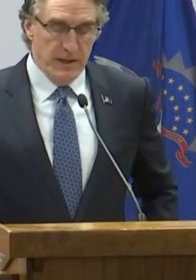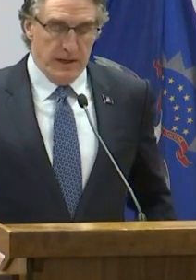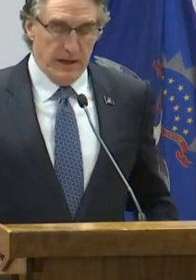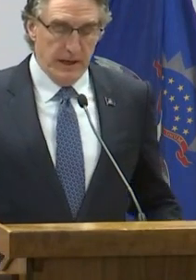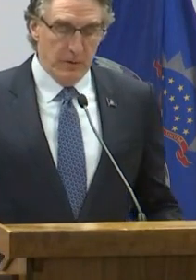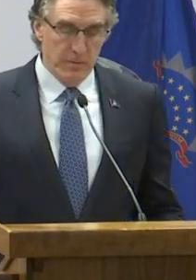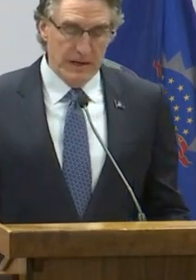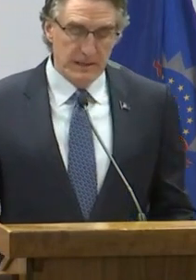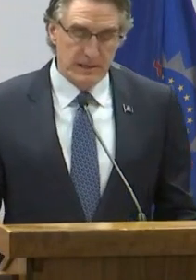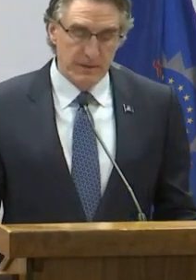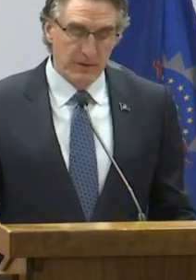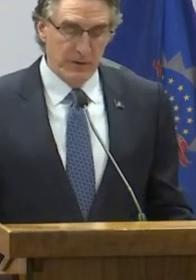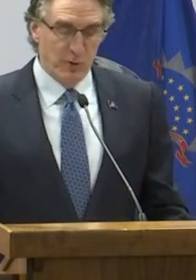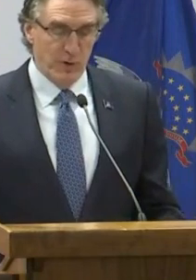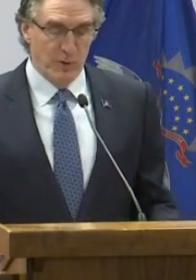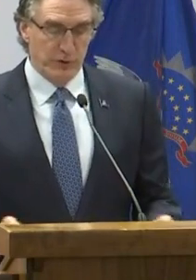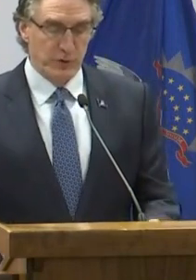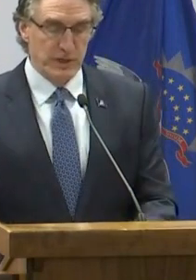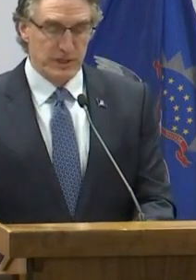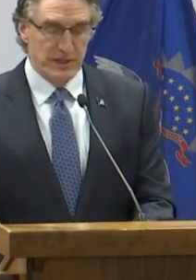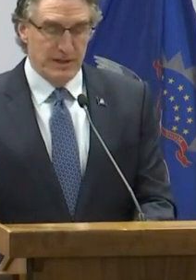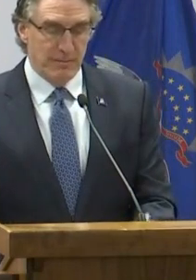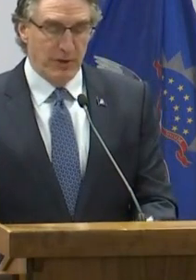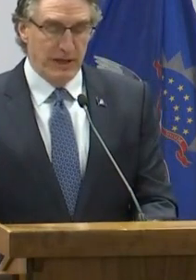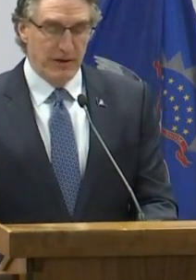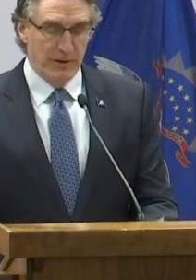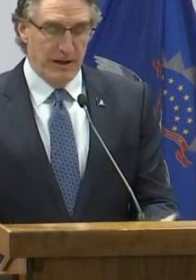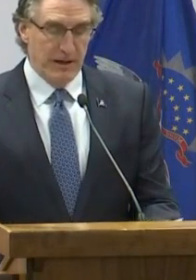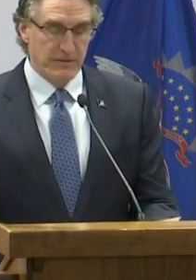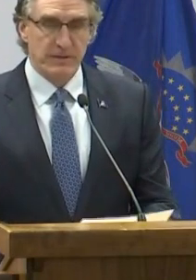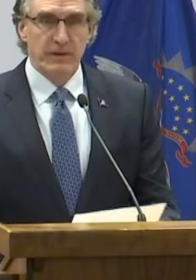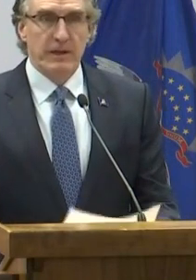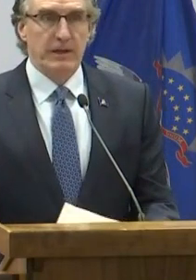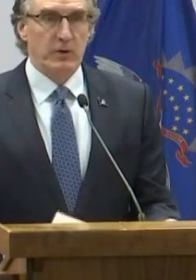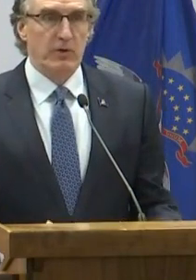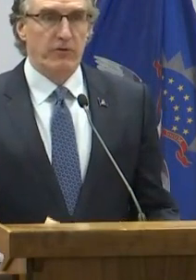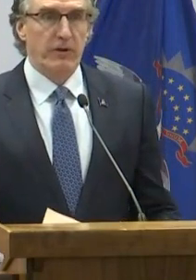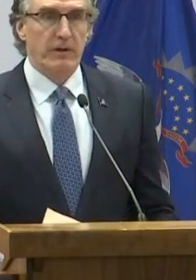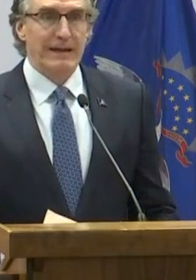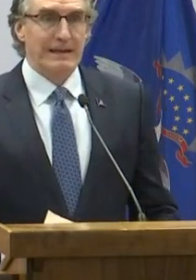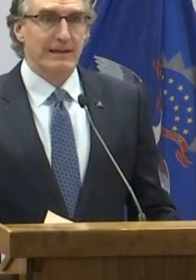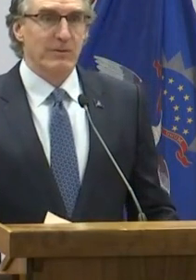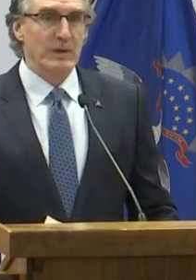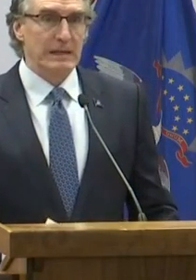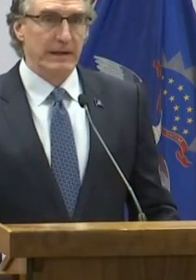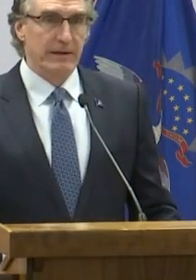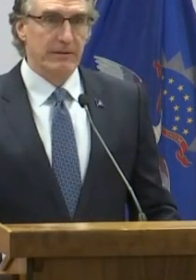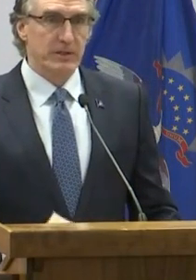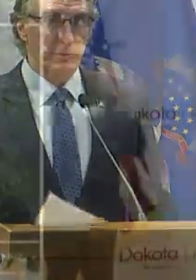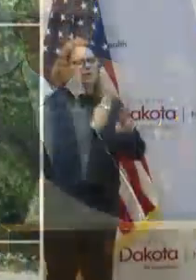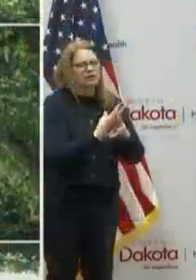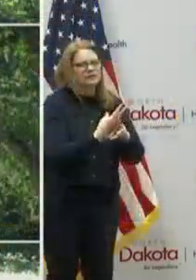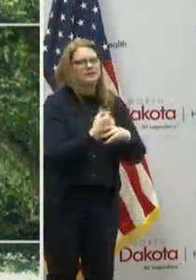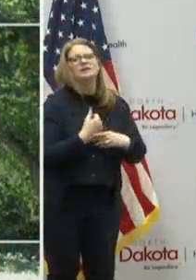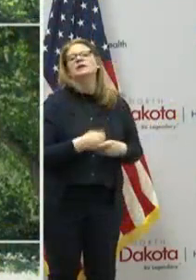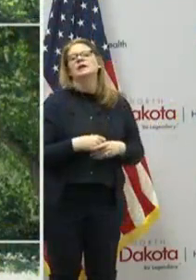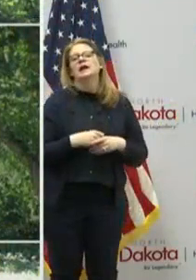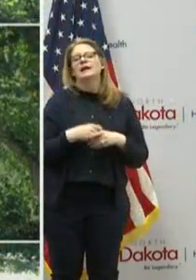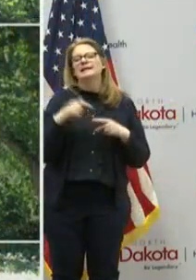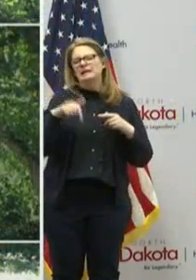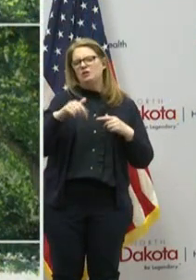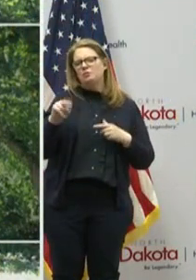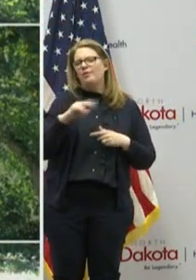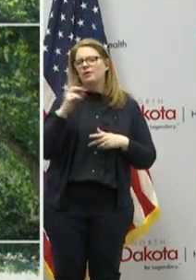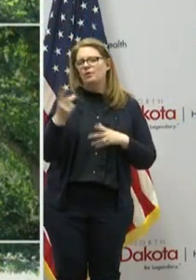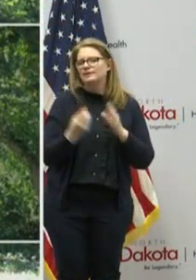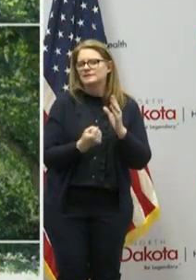May. And it reminds us about the important role trees play in our lives. And of course, that week later, spring comes a little later in